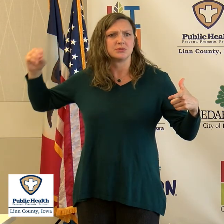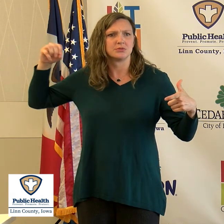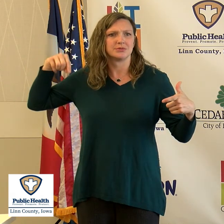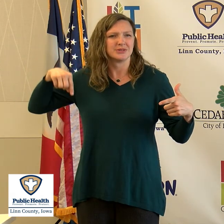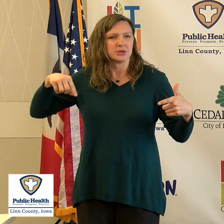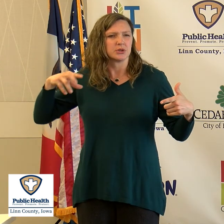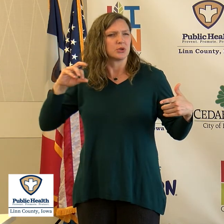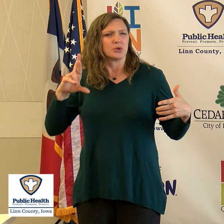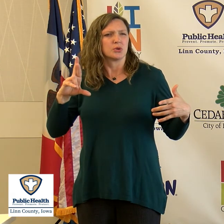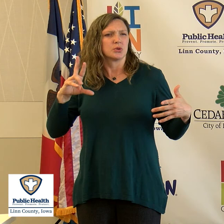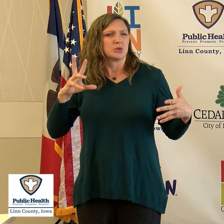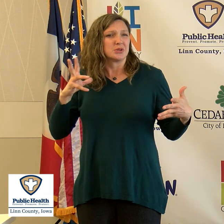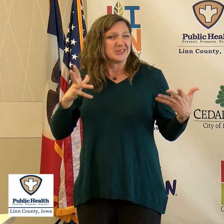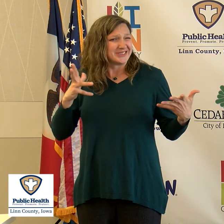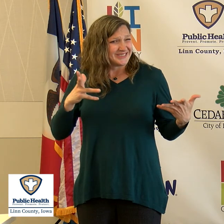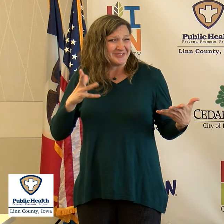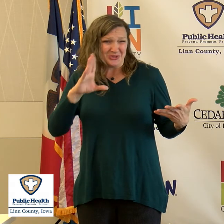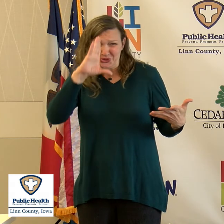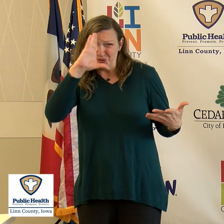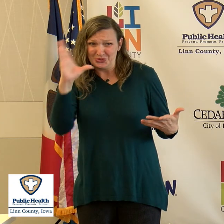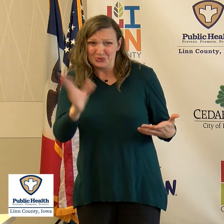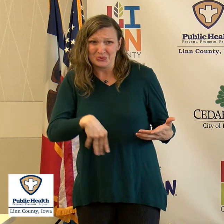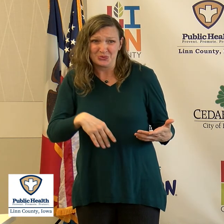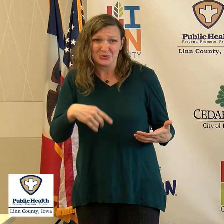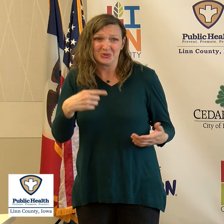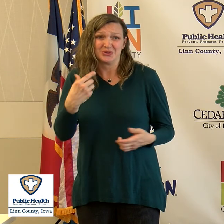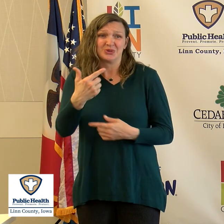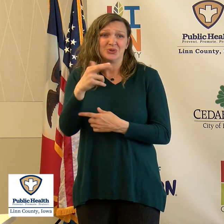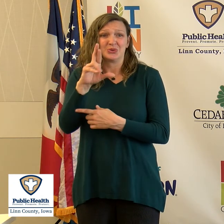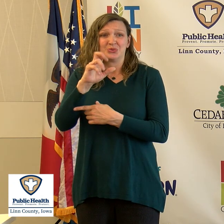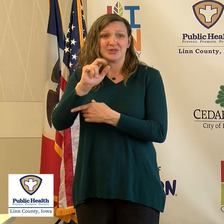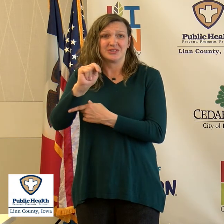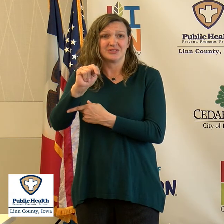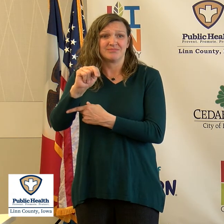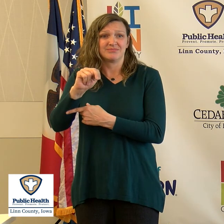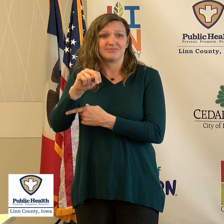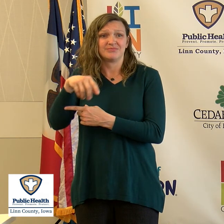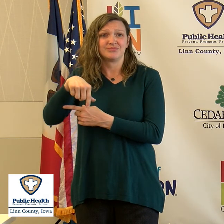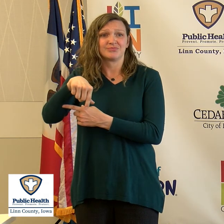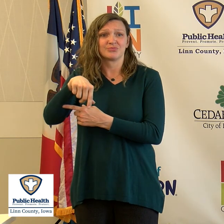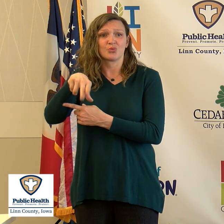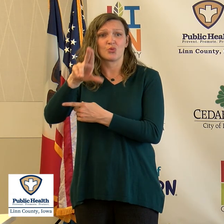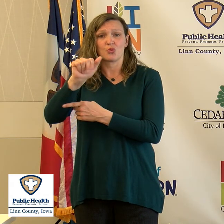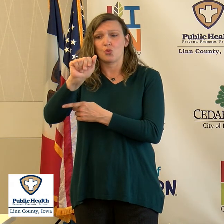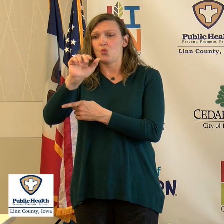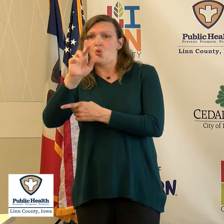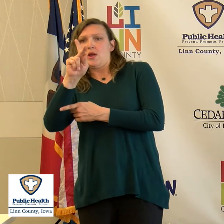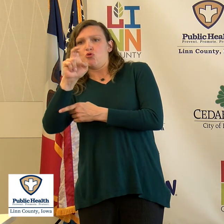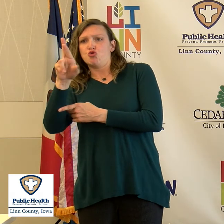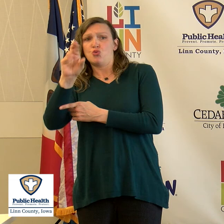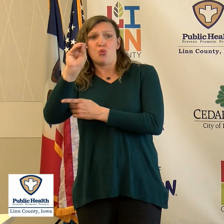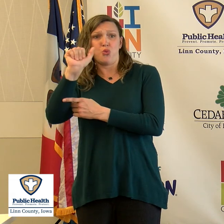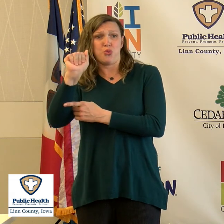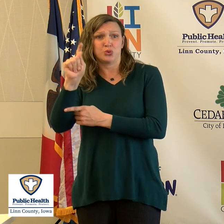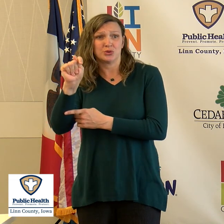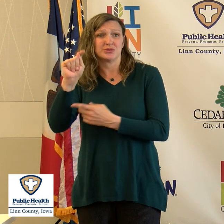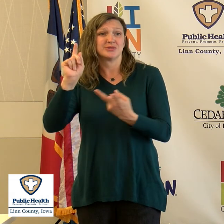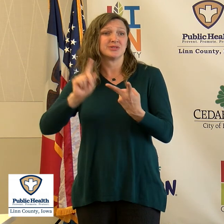some of the grain companies like Quaker Oats and General Mills, I did want to specifically